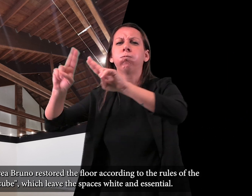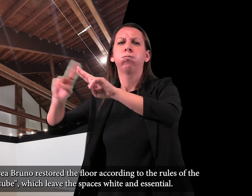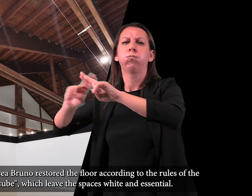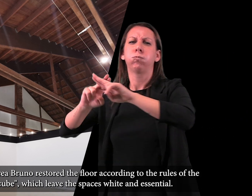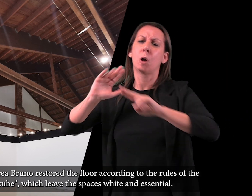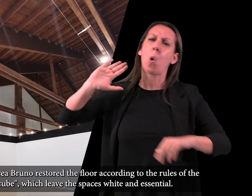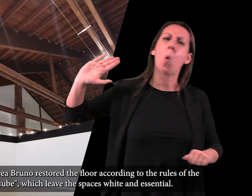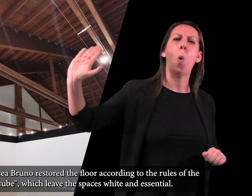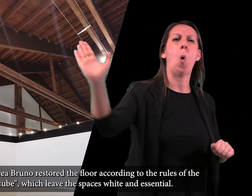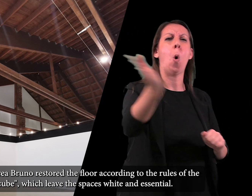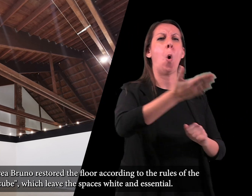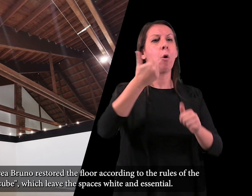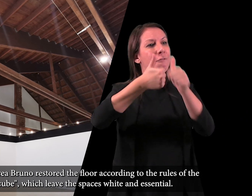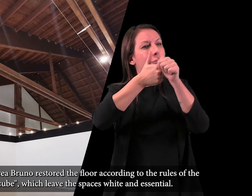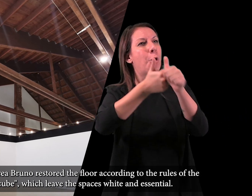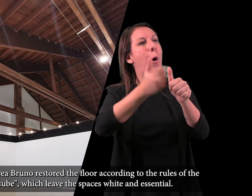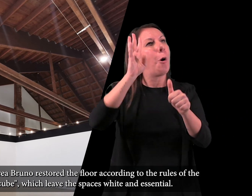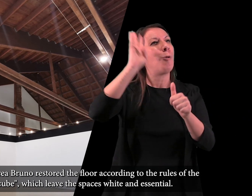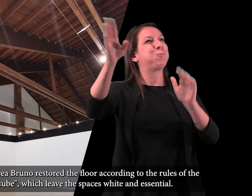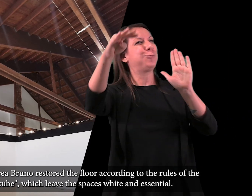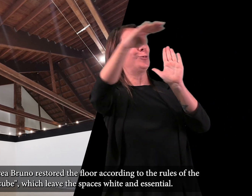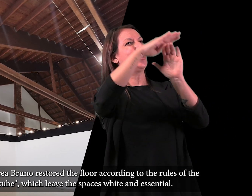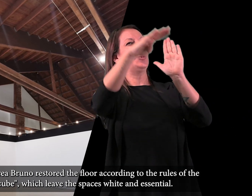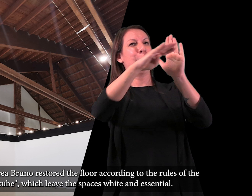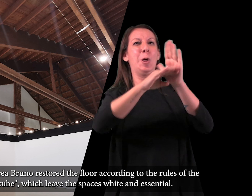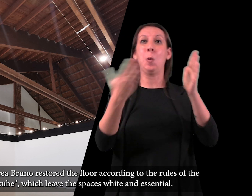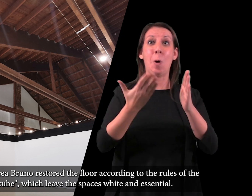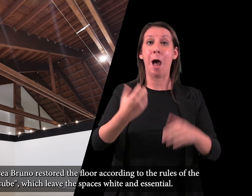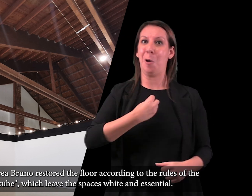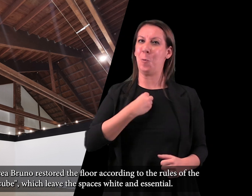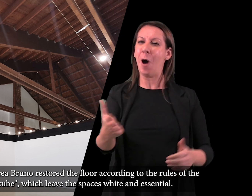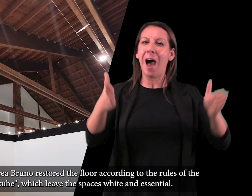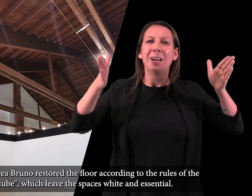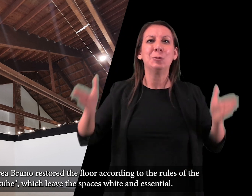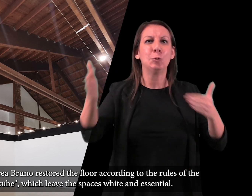the spaces white and essential.